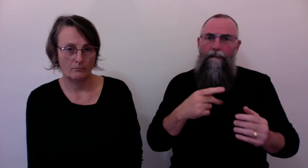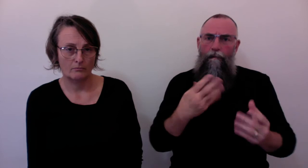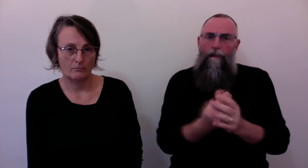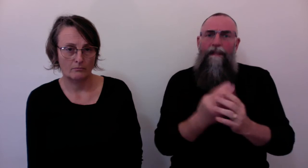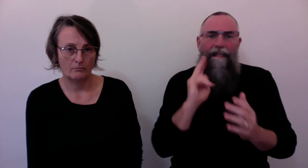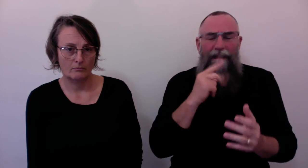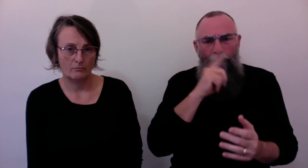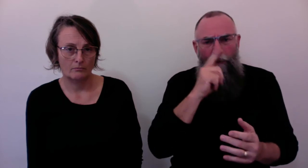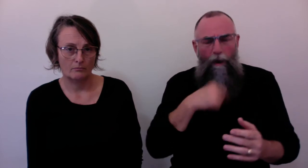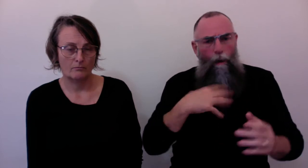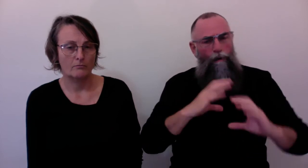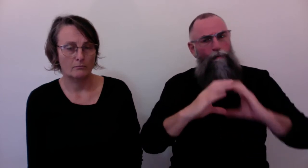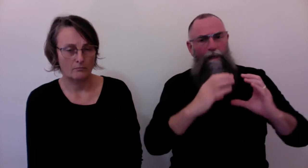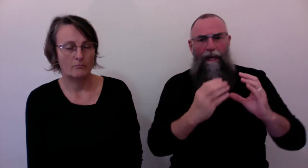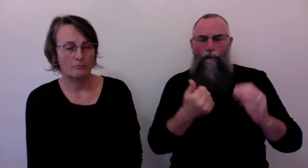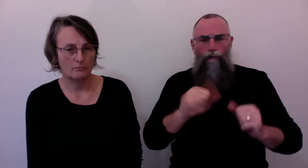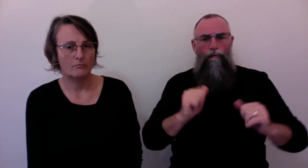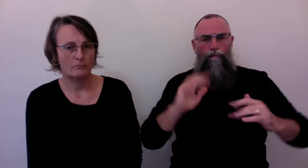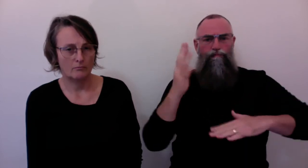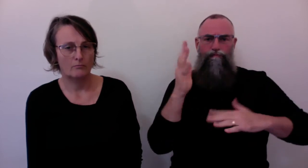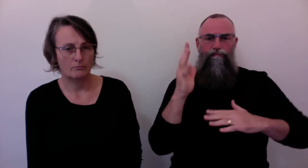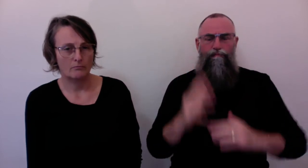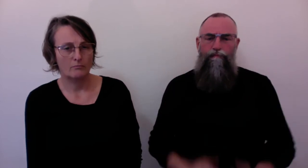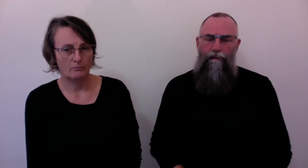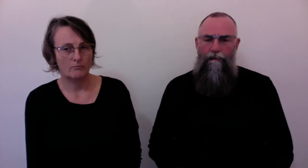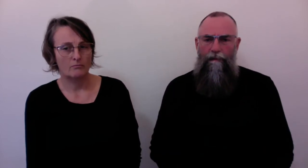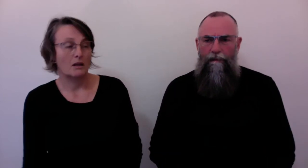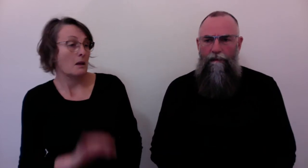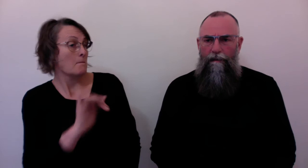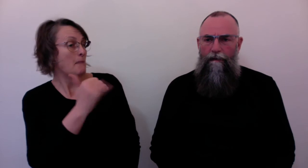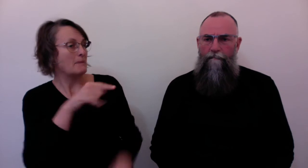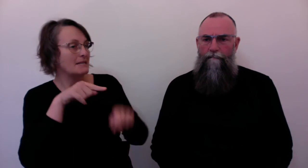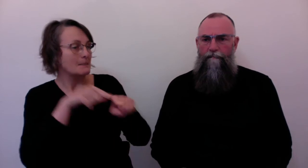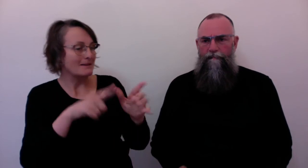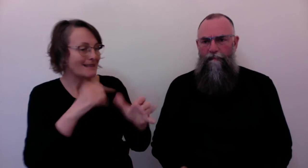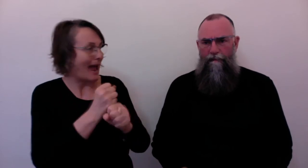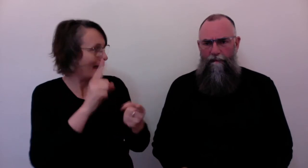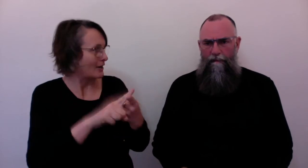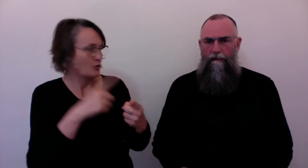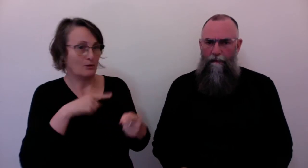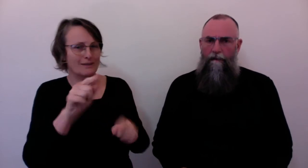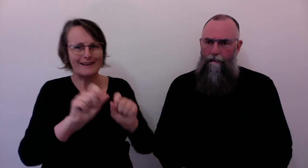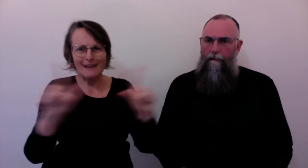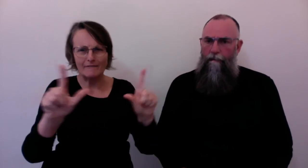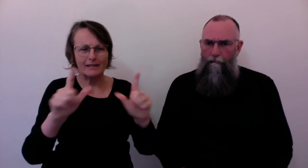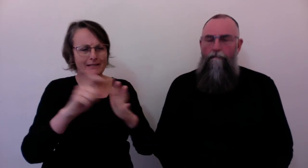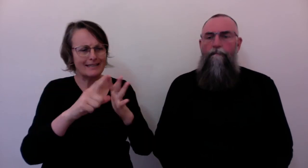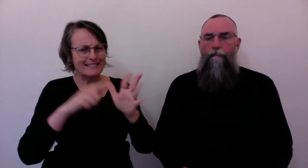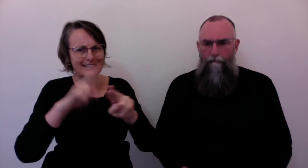Do you find that it's age specific? Because this Deaf You show on Netflix portrays a young